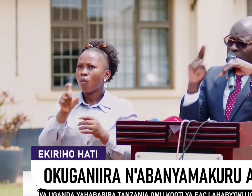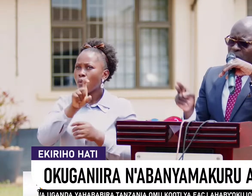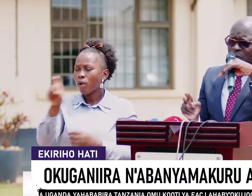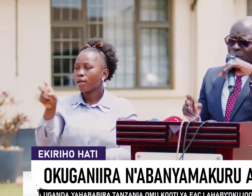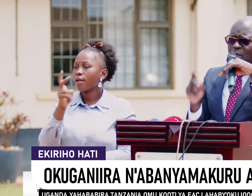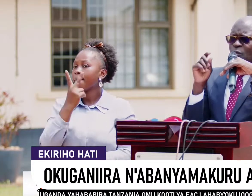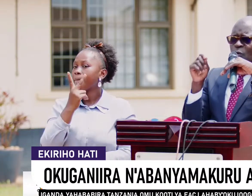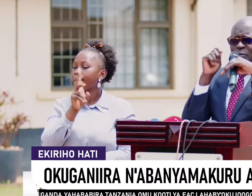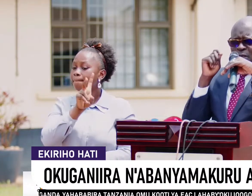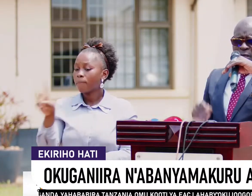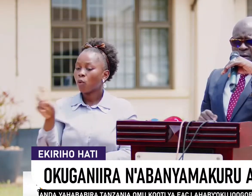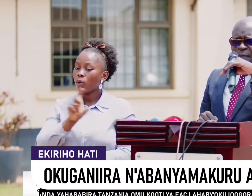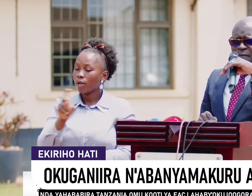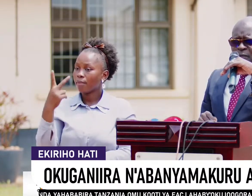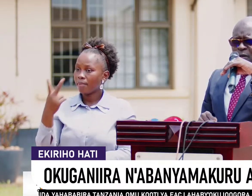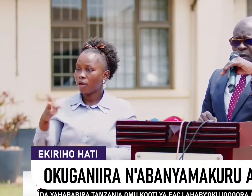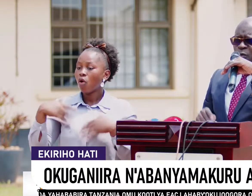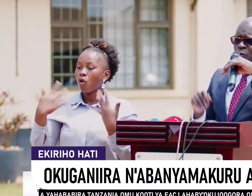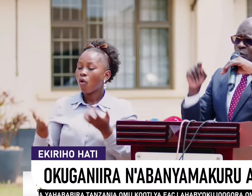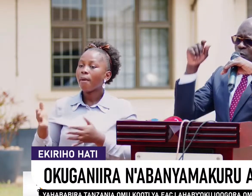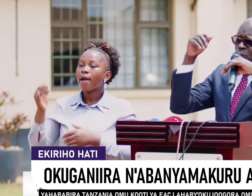ewiiki 2 oba ennaku 14